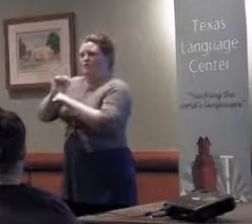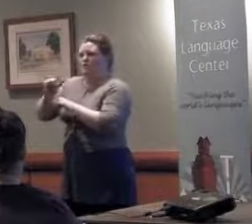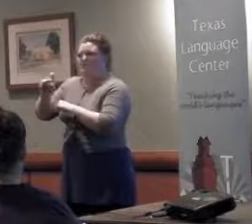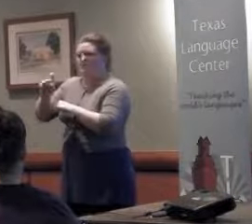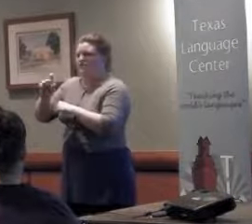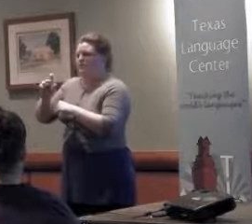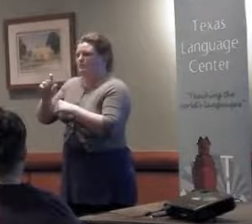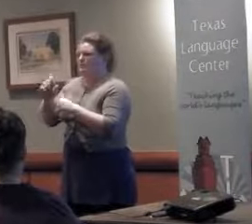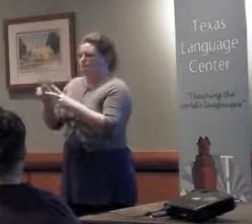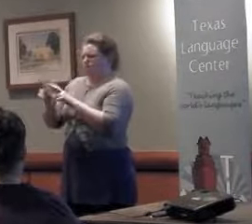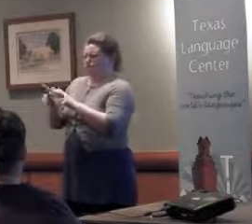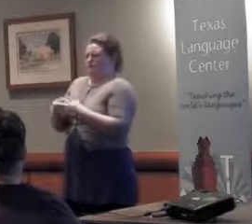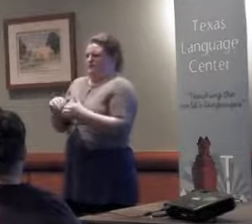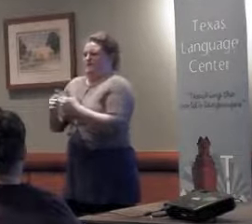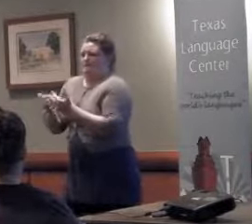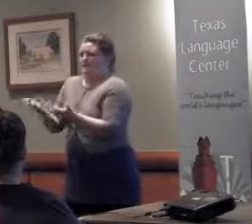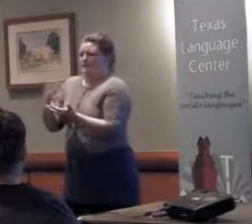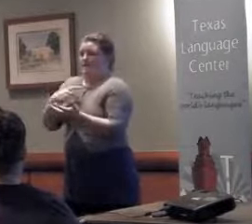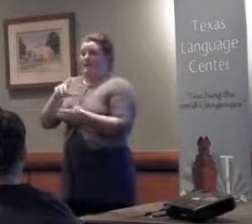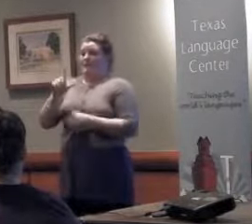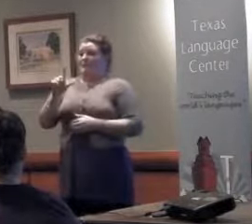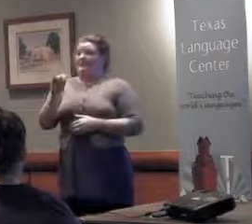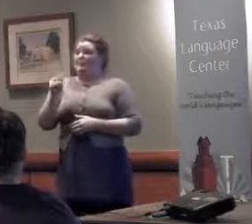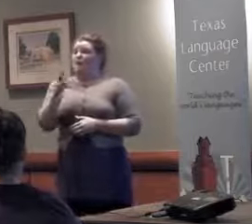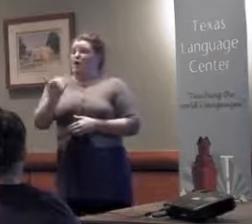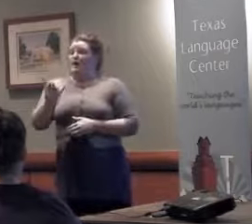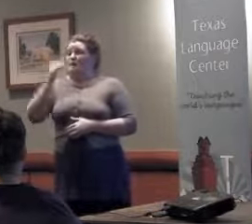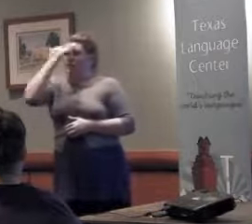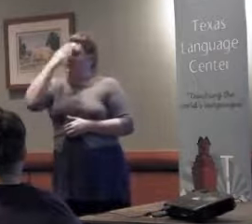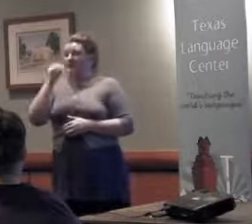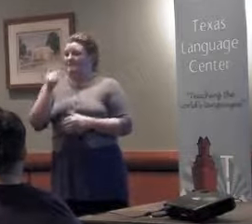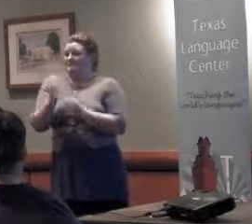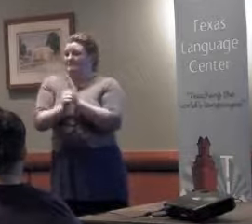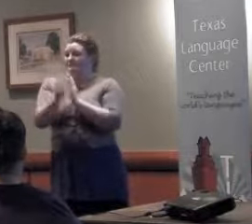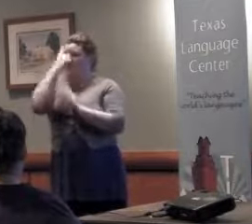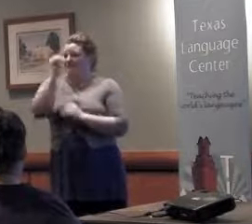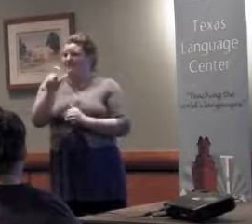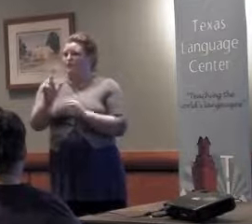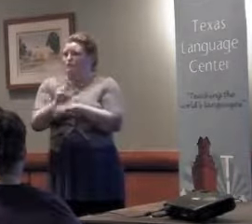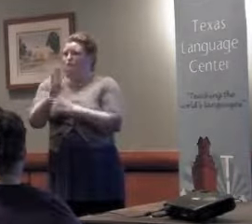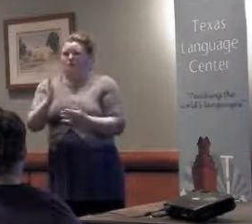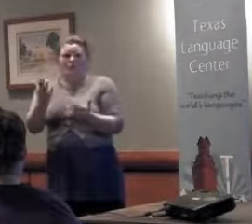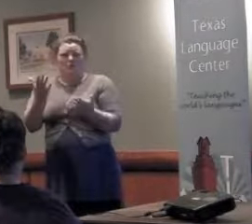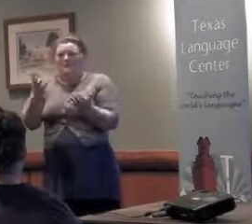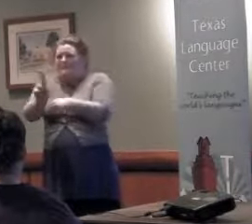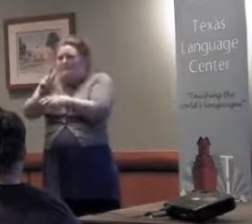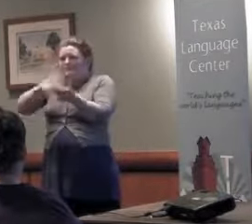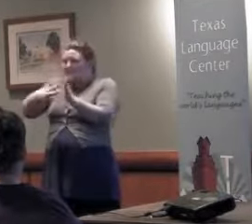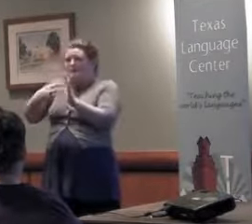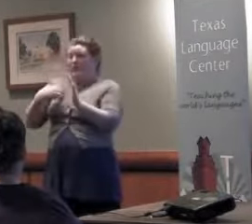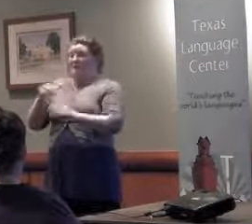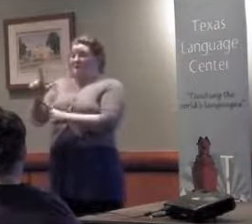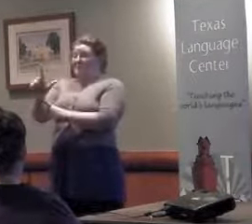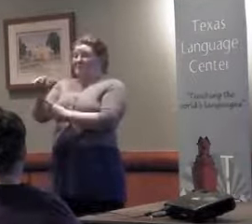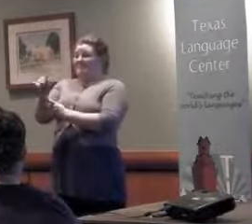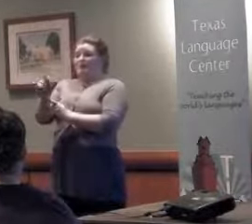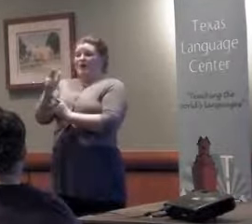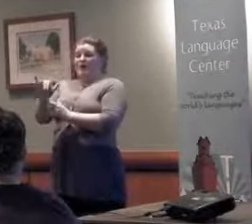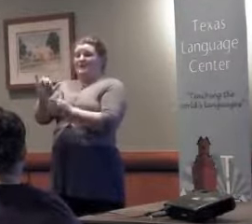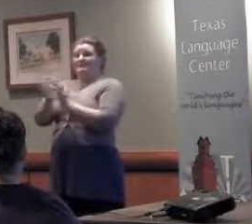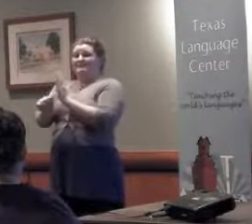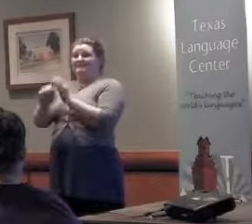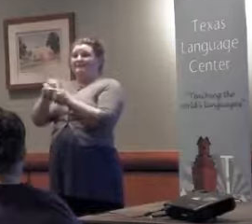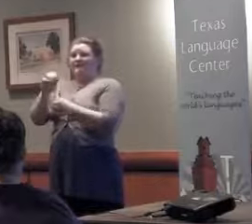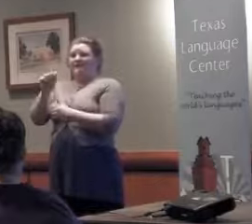of building literary knowledge and skills for ASL users. And what does that mean, to have literary skills in ASL?